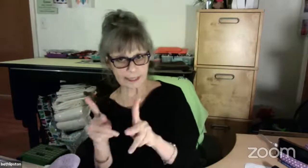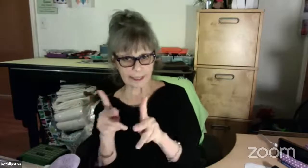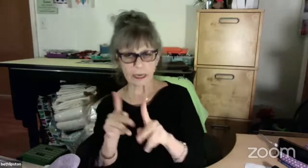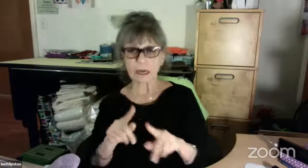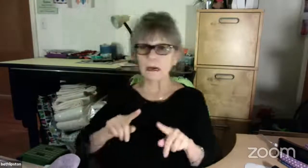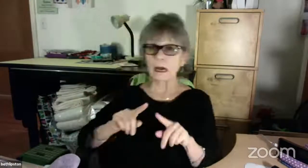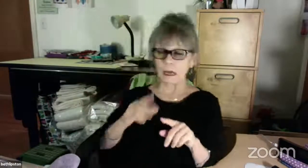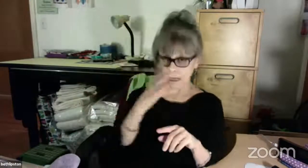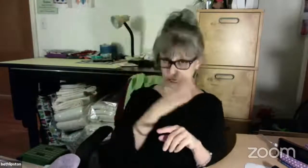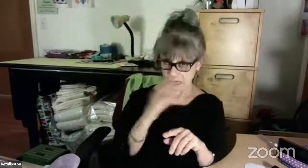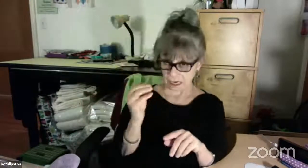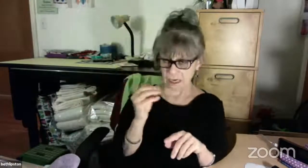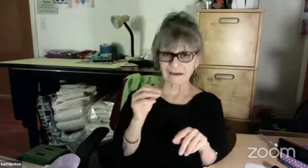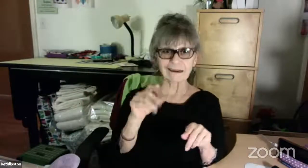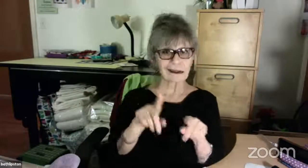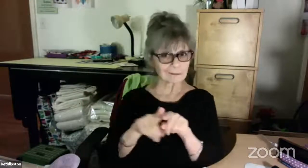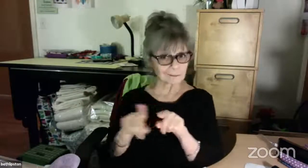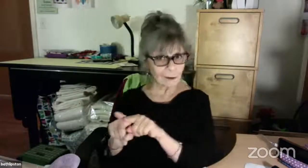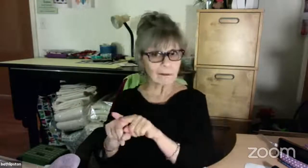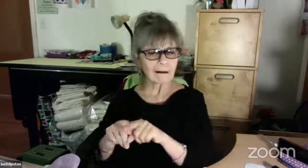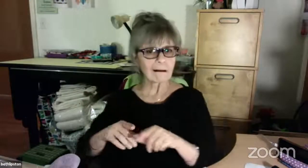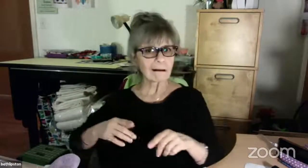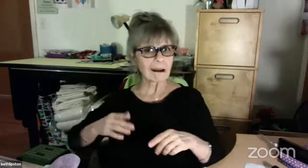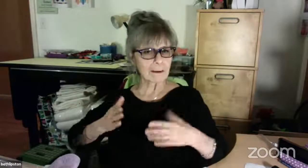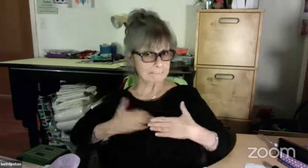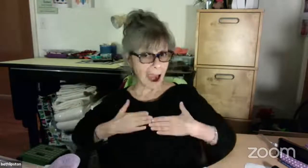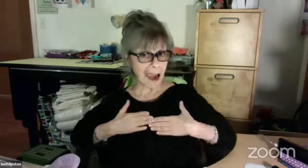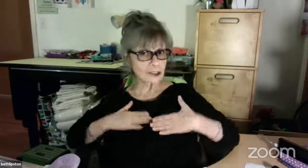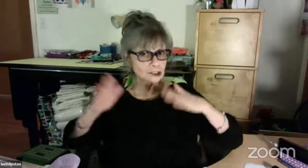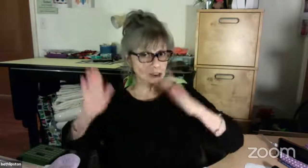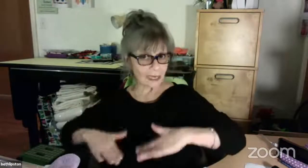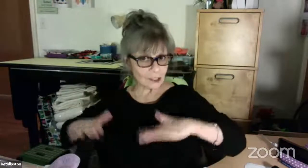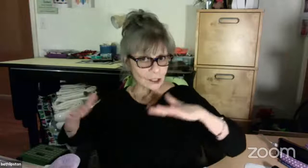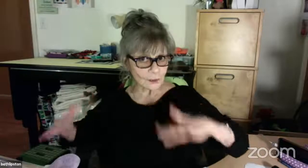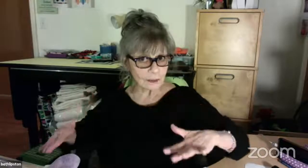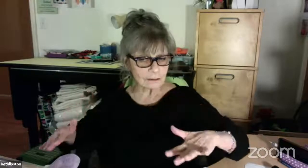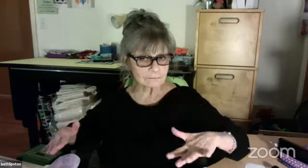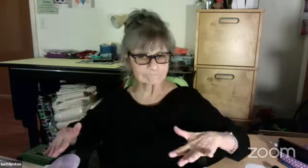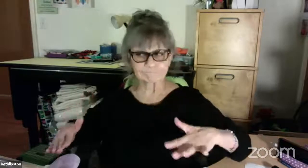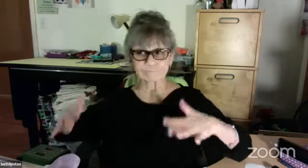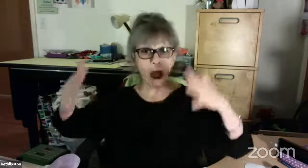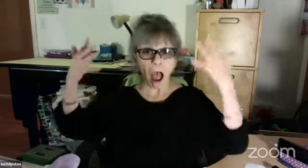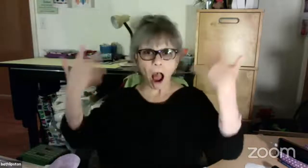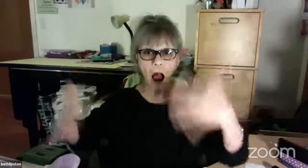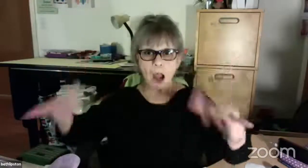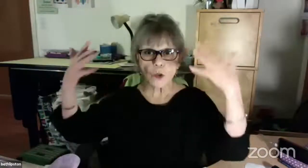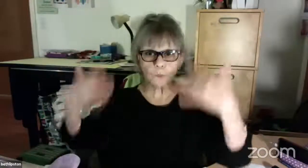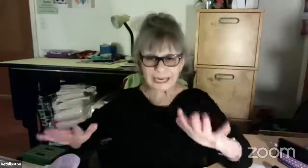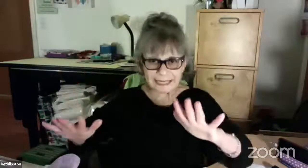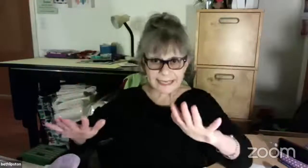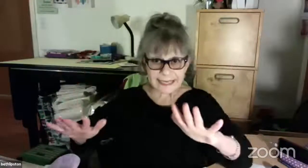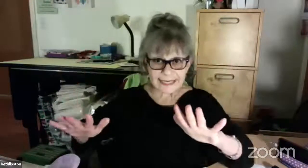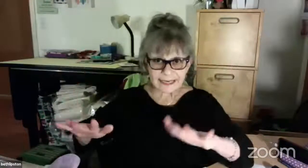situation were very different. And also, my children,